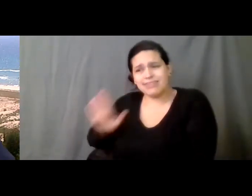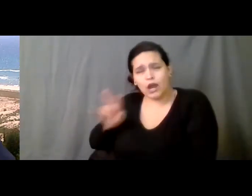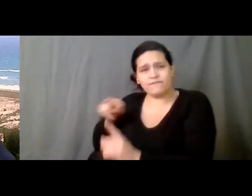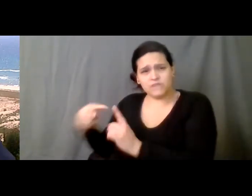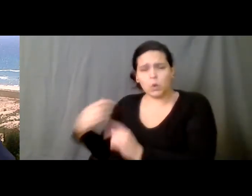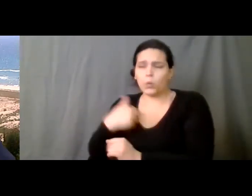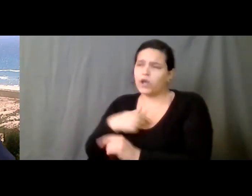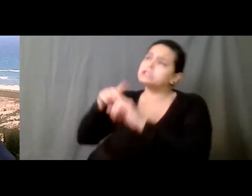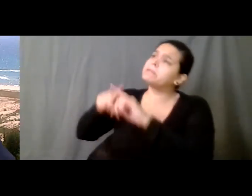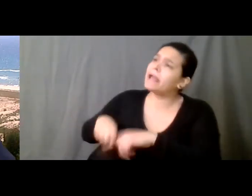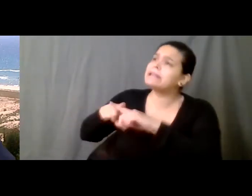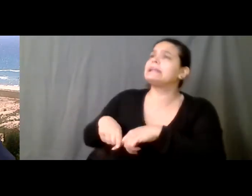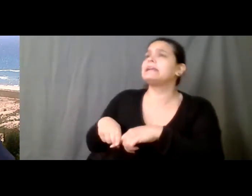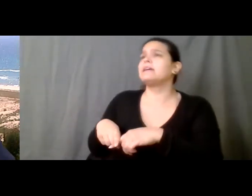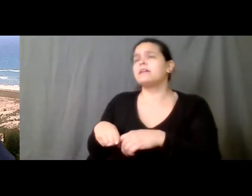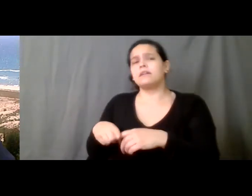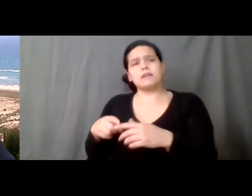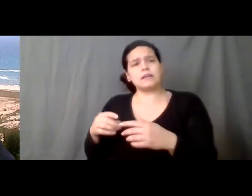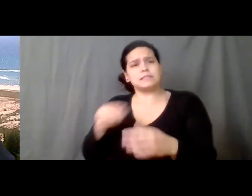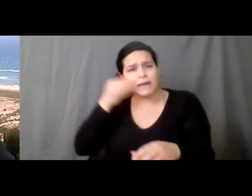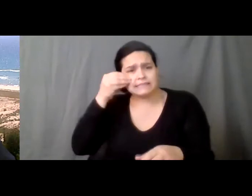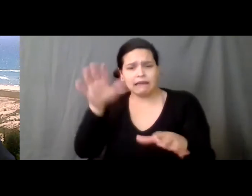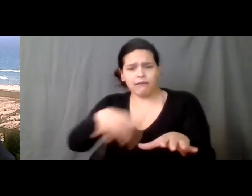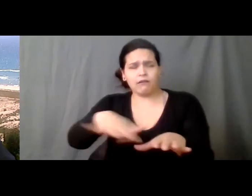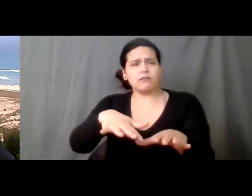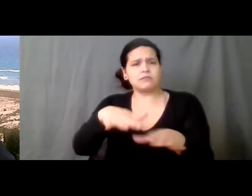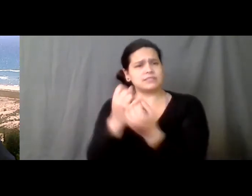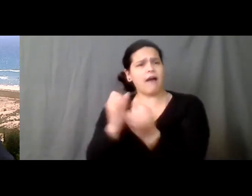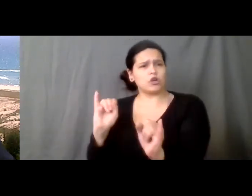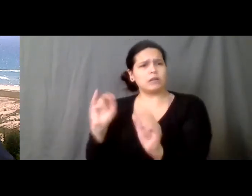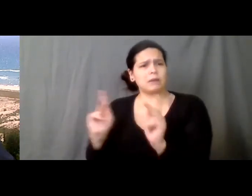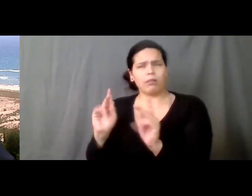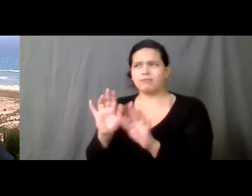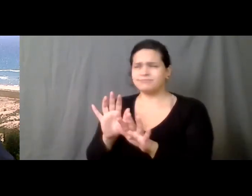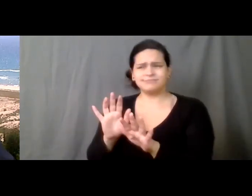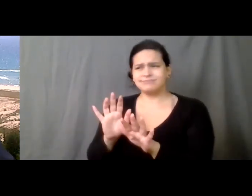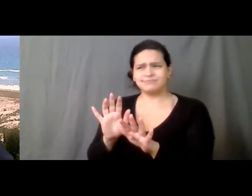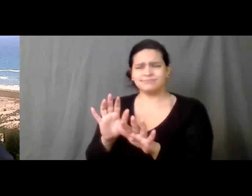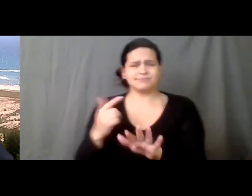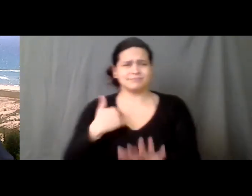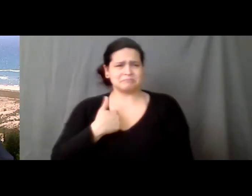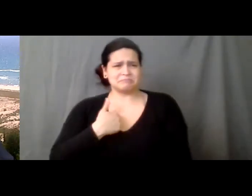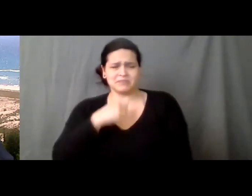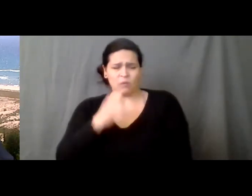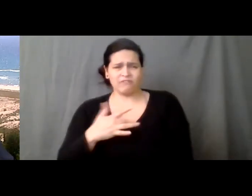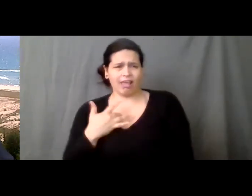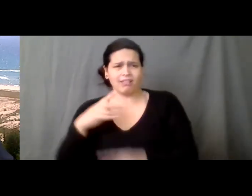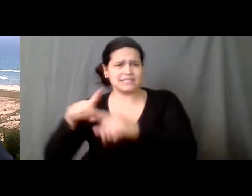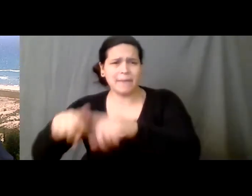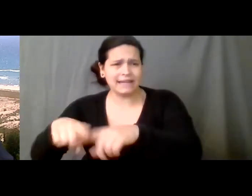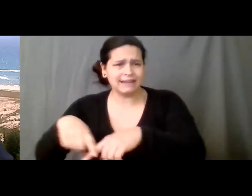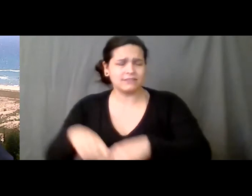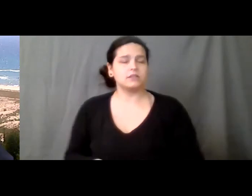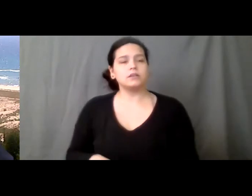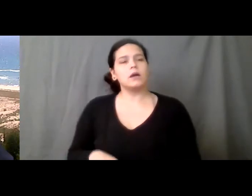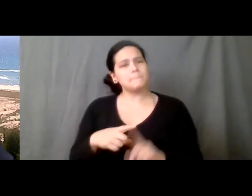sovereigns. As a tribal leader, I can tell you, I did not feel dependent or domestic. I did feel